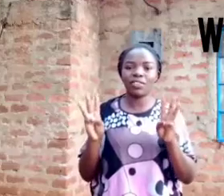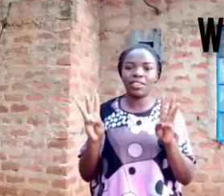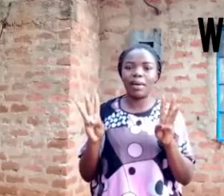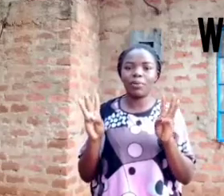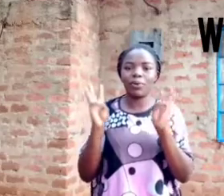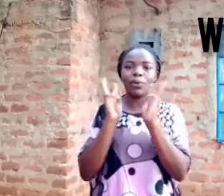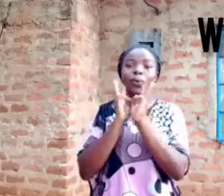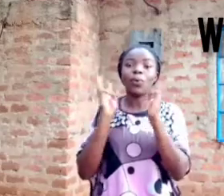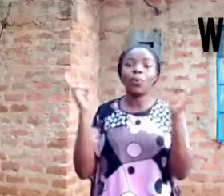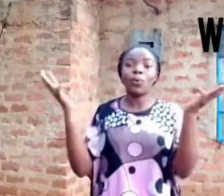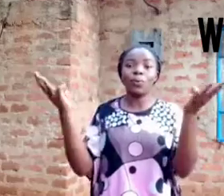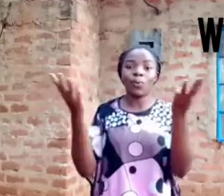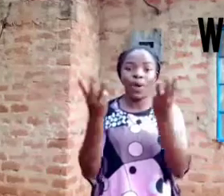W. World.